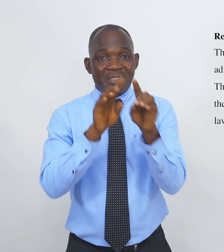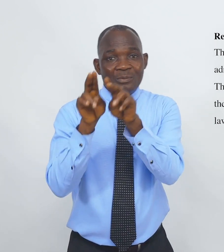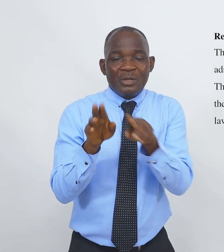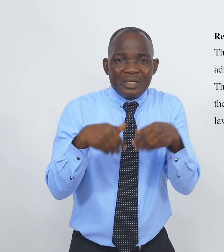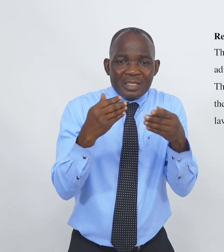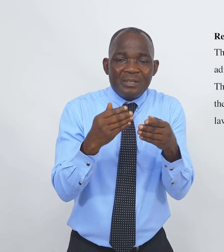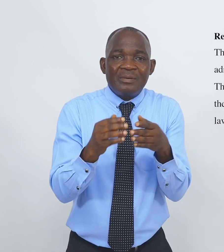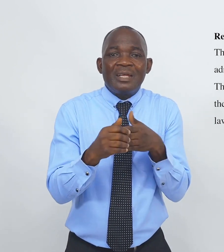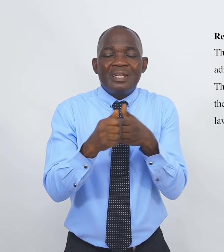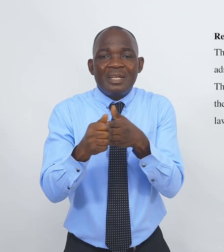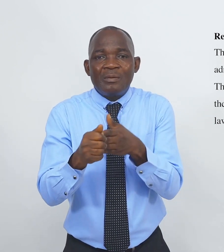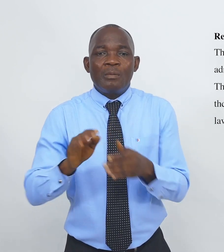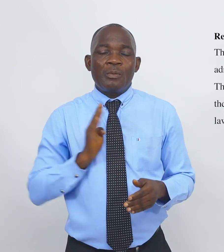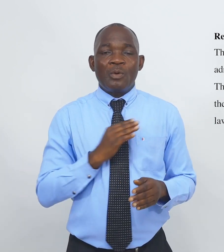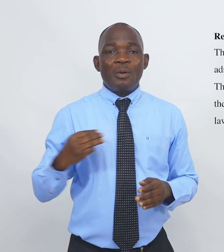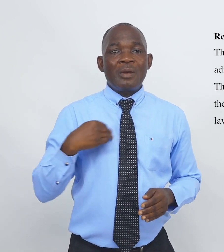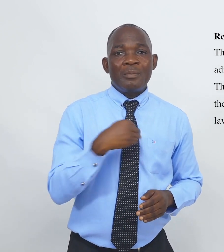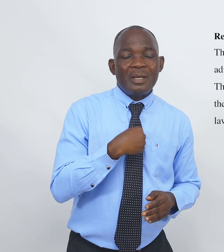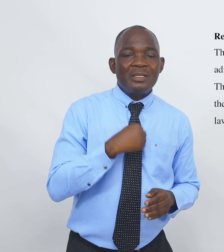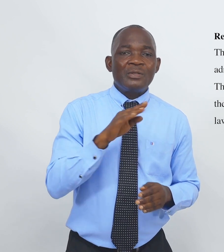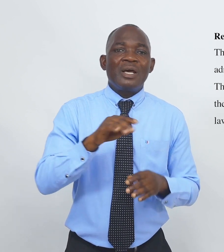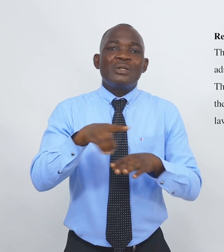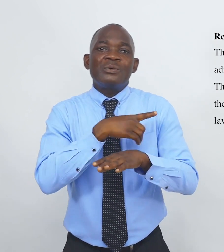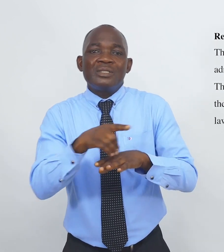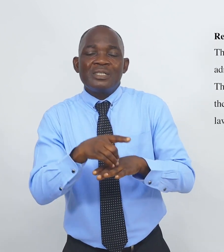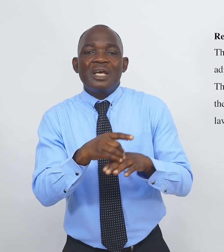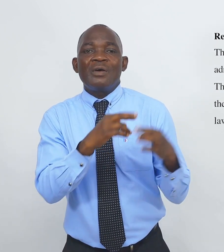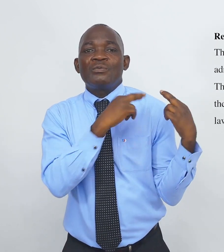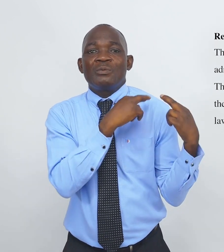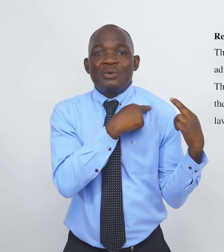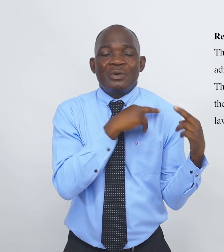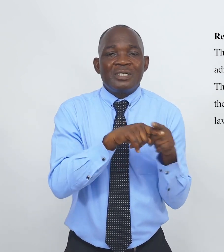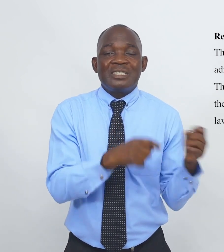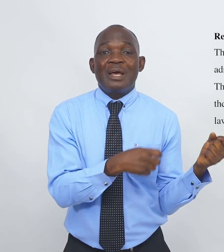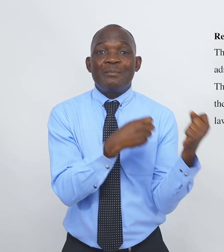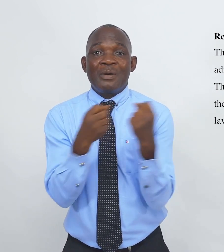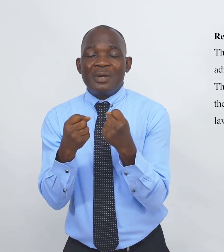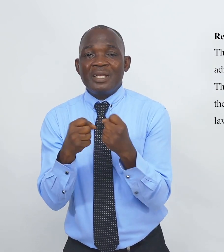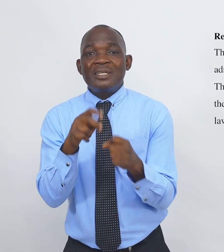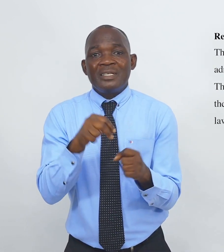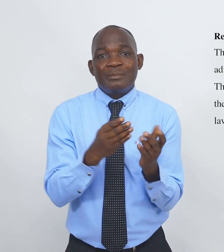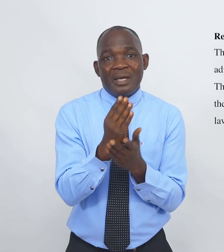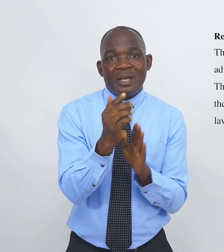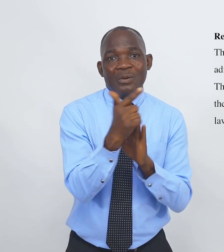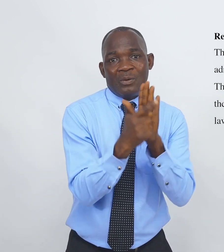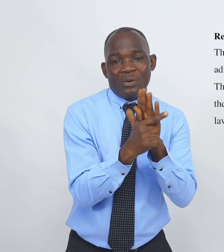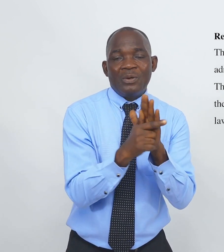provides guidance to board members on their duties, responsibilities, and powers required by law and corporate